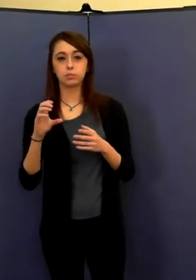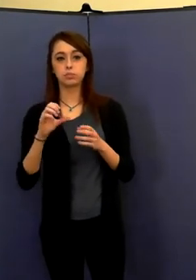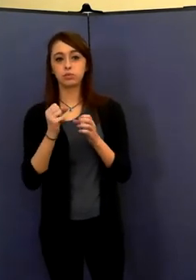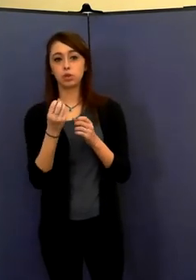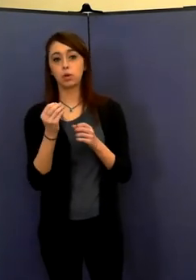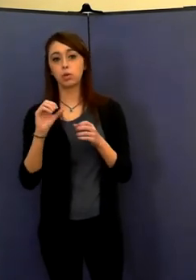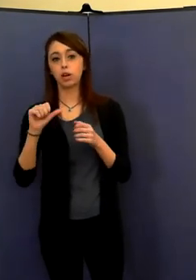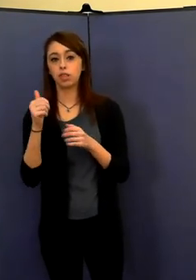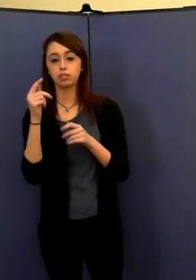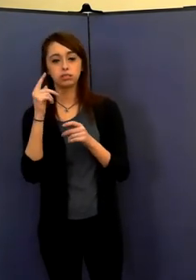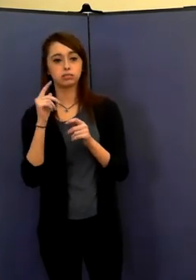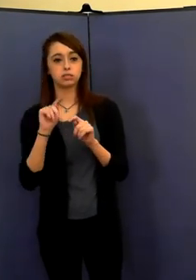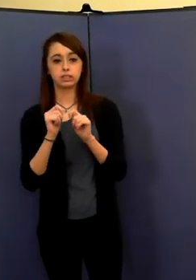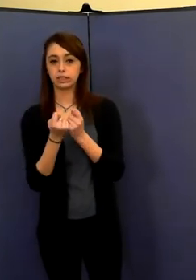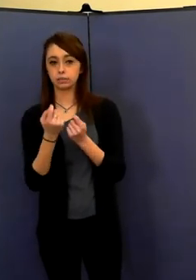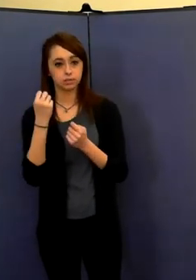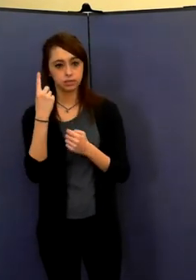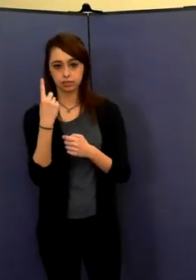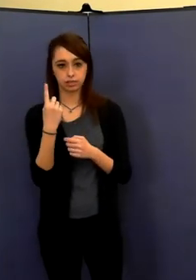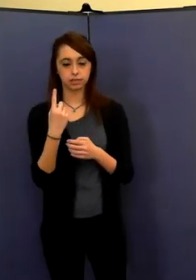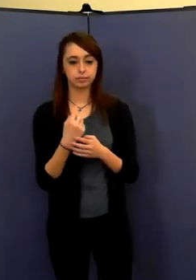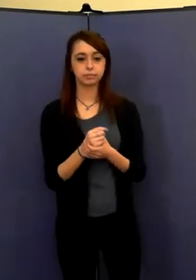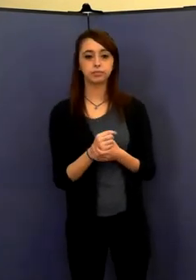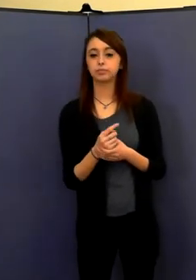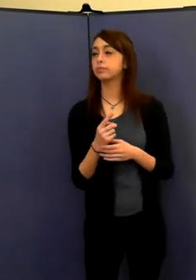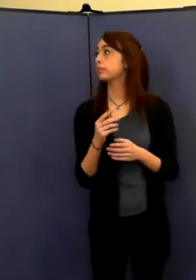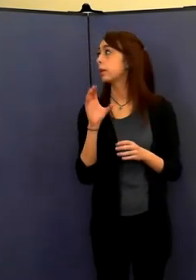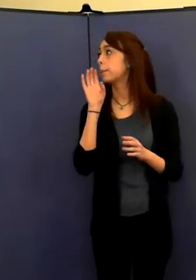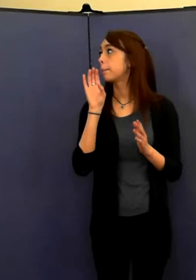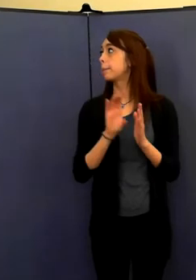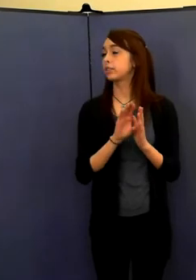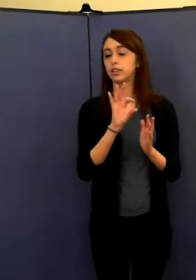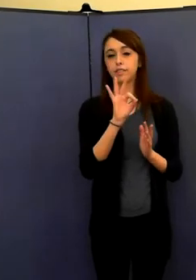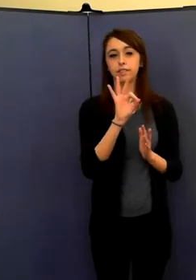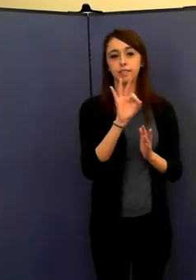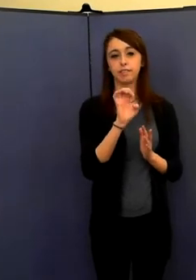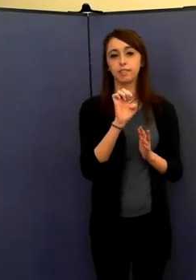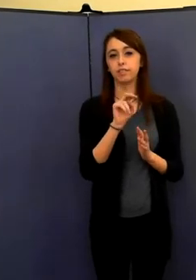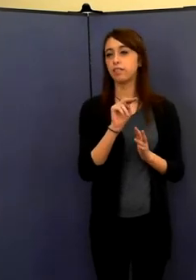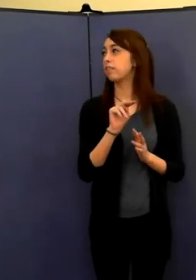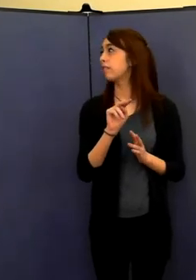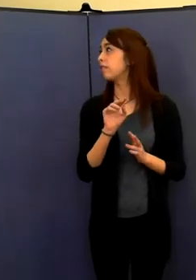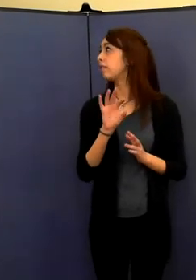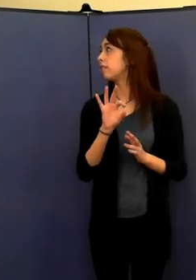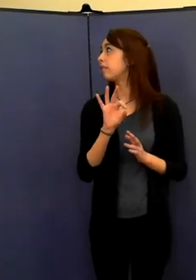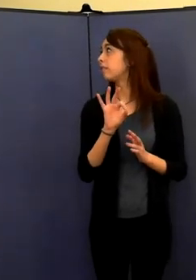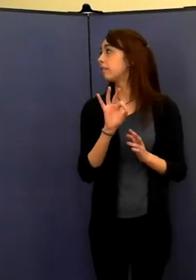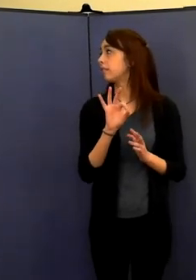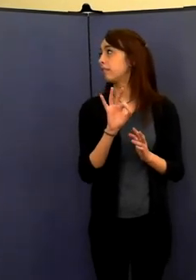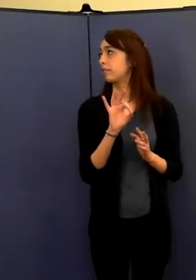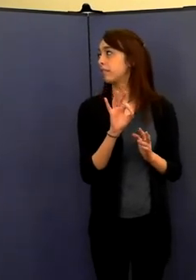just a picture of Fenway Park. It's in Boston, Massachusetts, so it's the home of the Red Sox. I'm a Red Sox